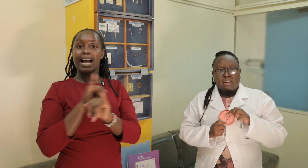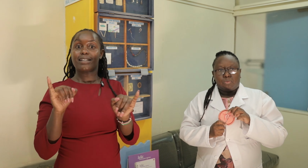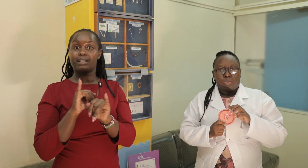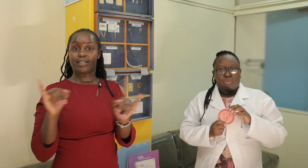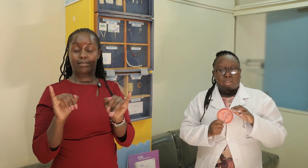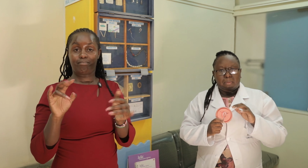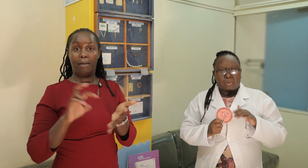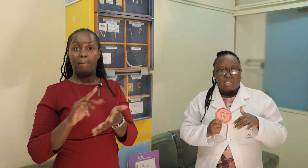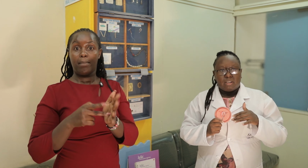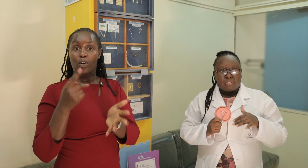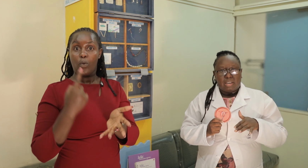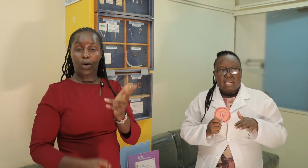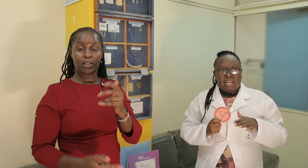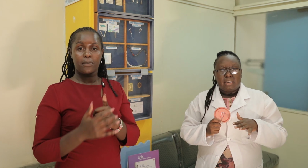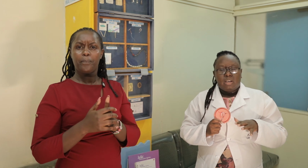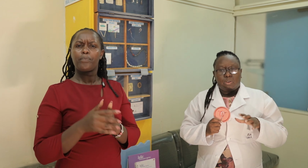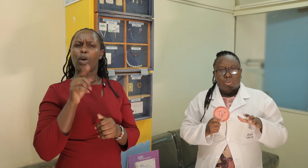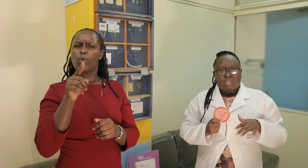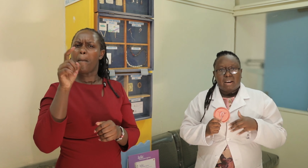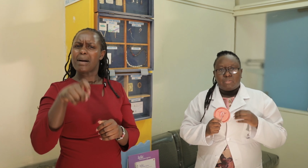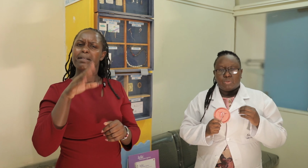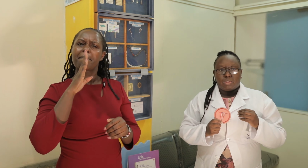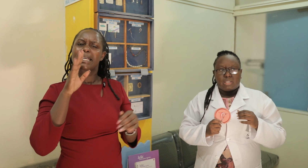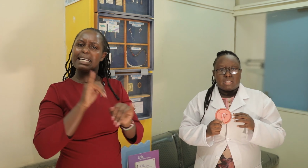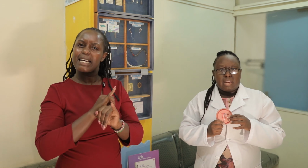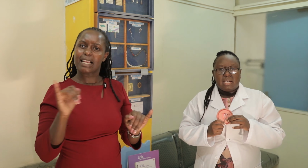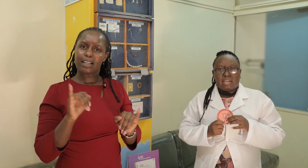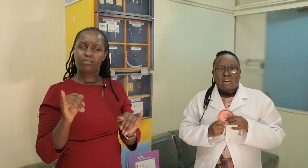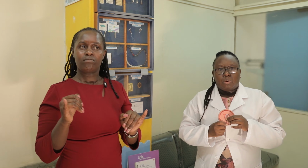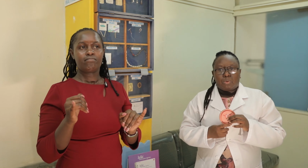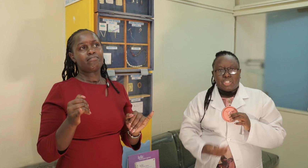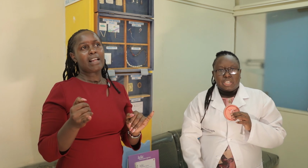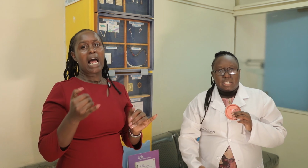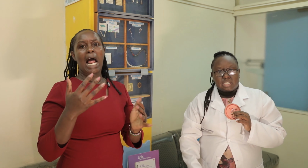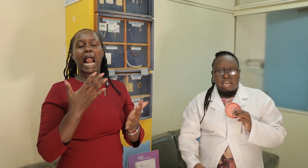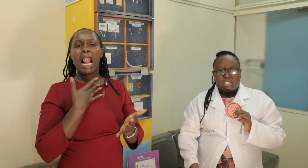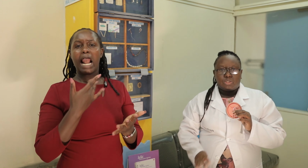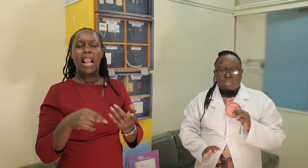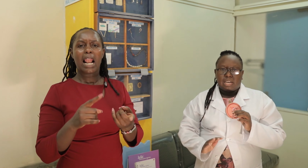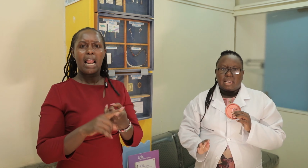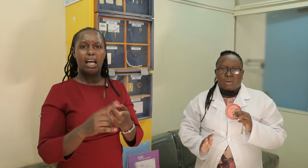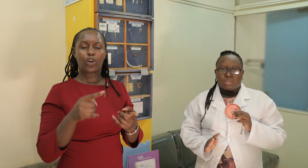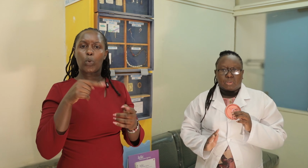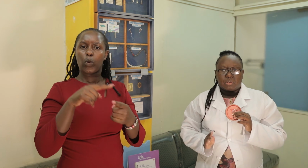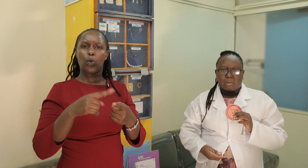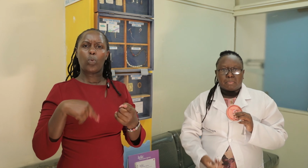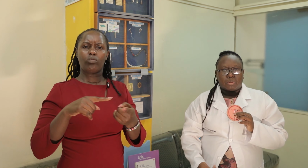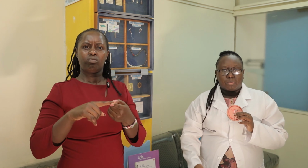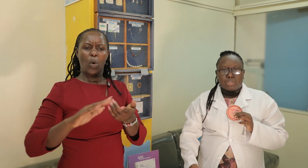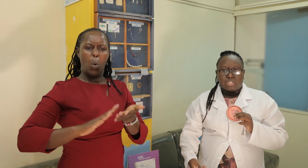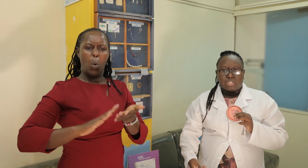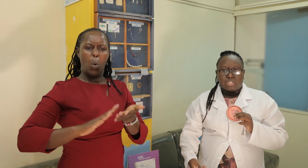whereby you keep yourself clean. You don't have to do things like washing inside. It's not allowed. You're not supposed to wash inside